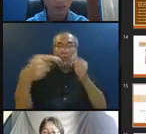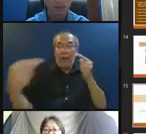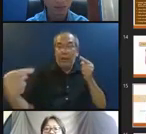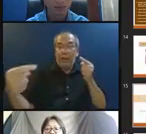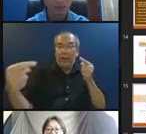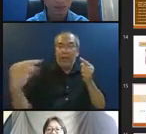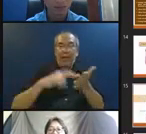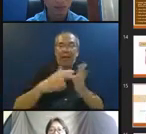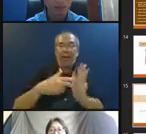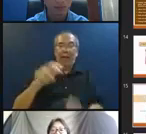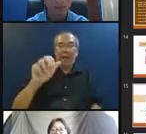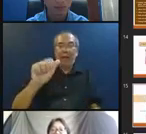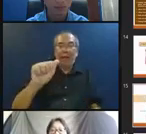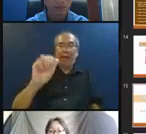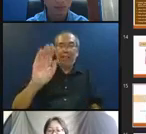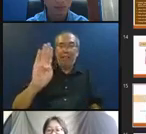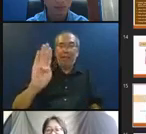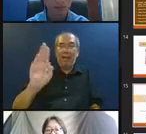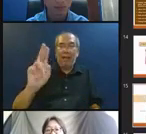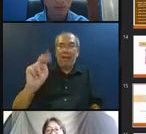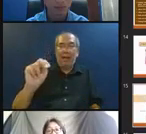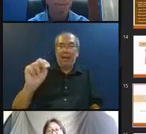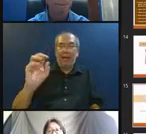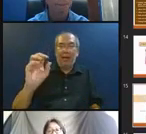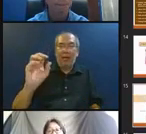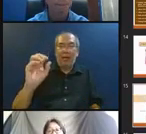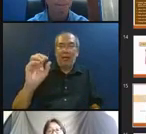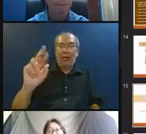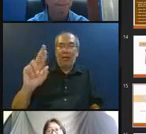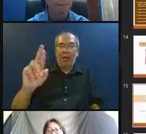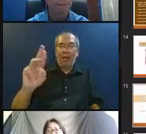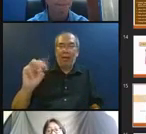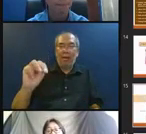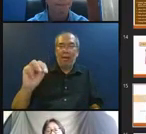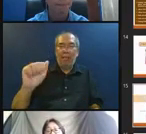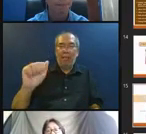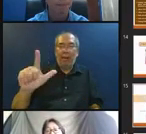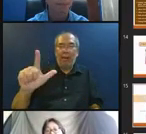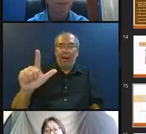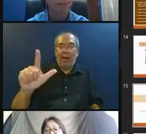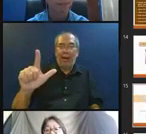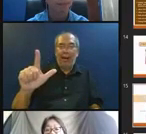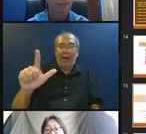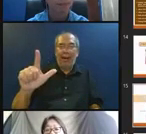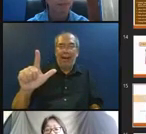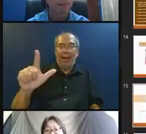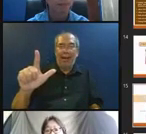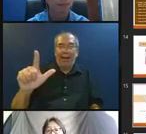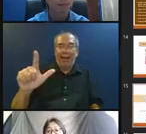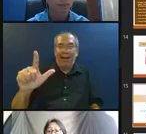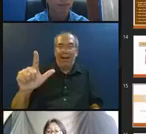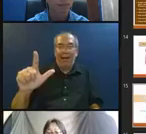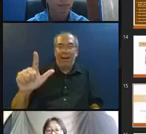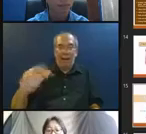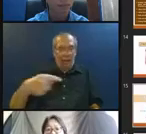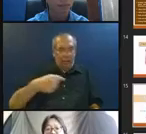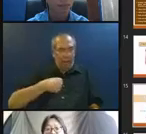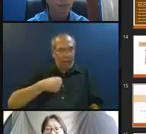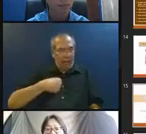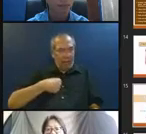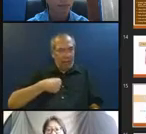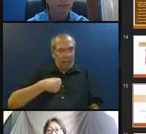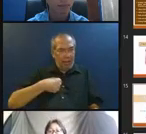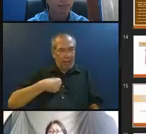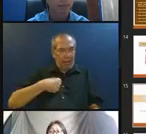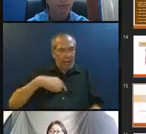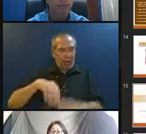normal to identify us, because the opposite word for normal is abnormal.